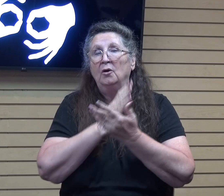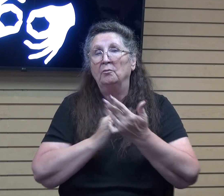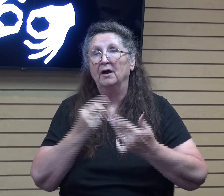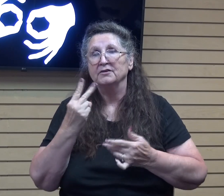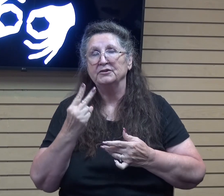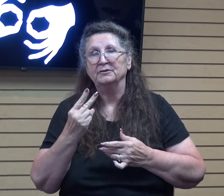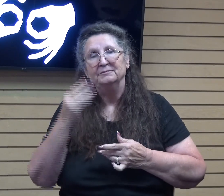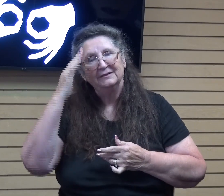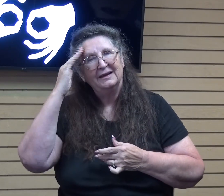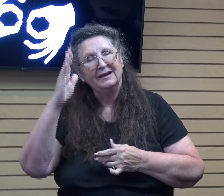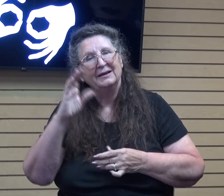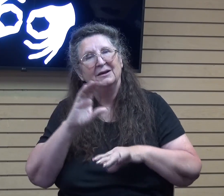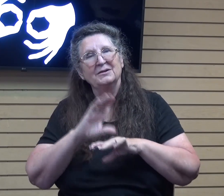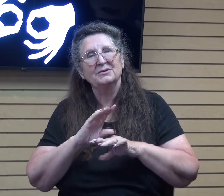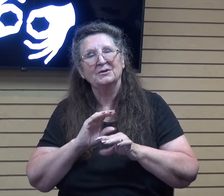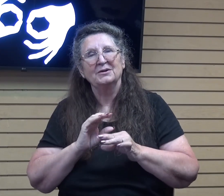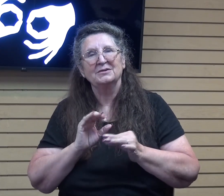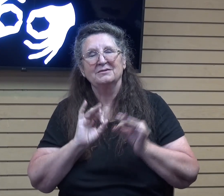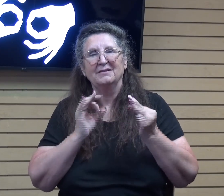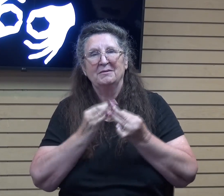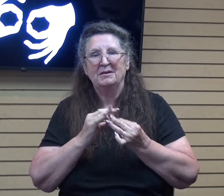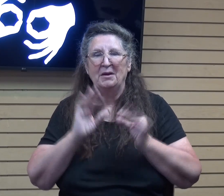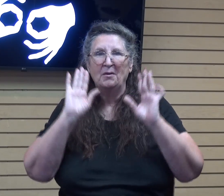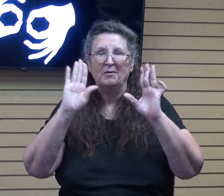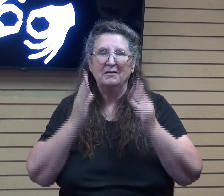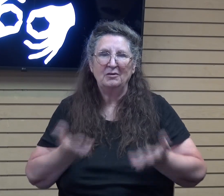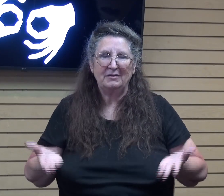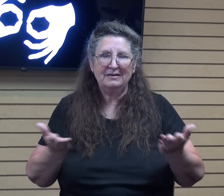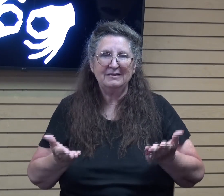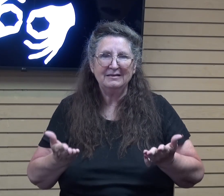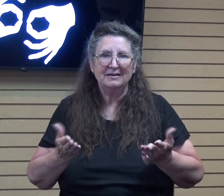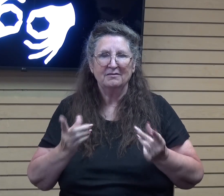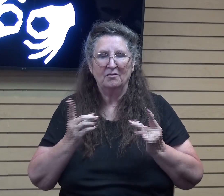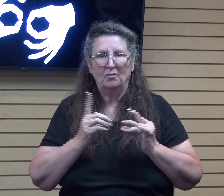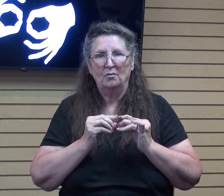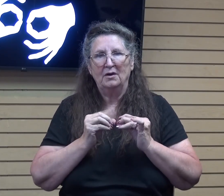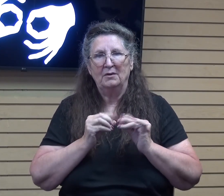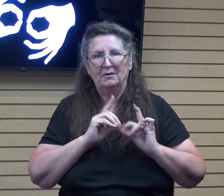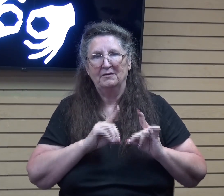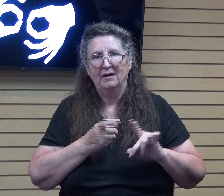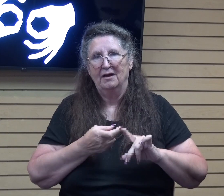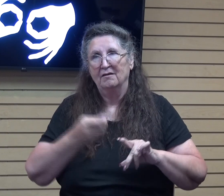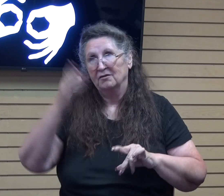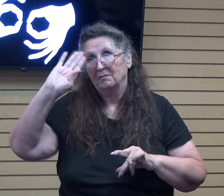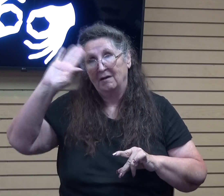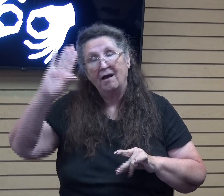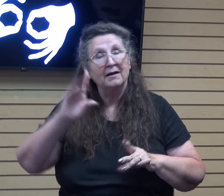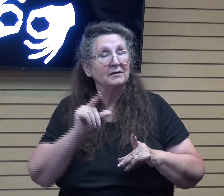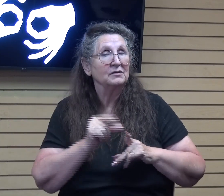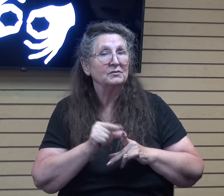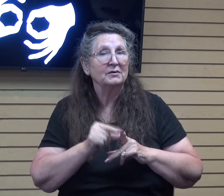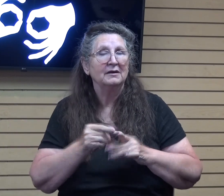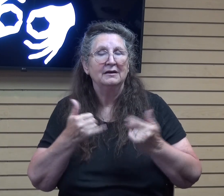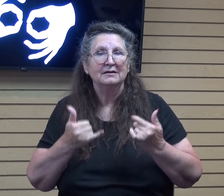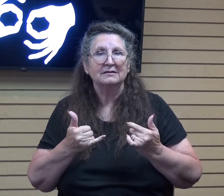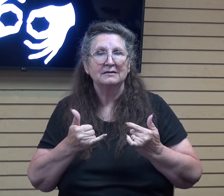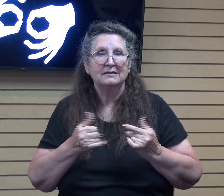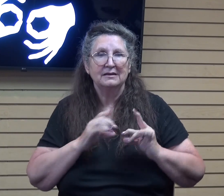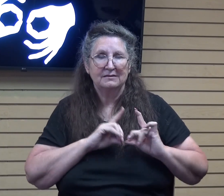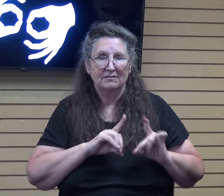Hello, church family. It's great to be here again and to bring you another devotional from God's Word. Today's Devo is the